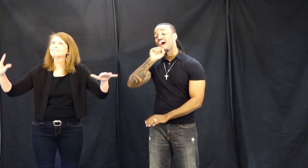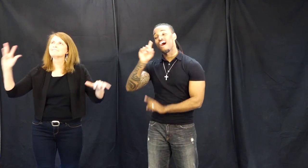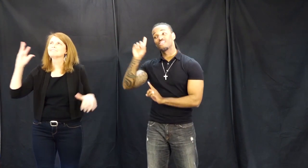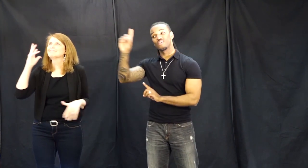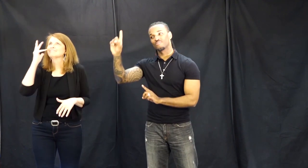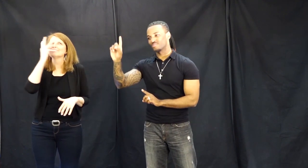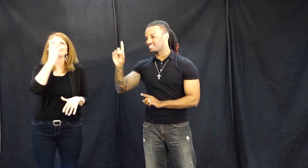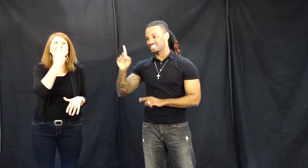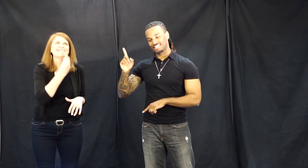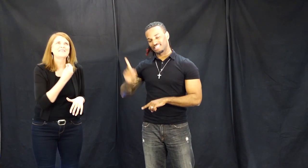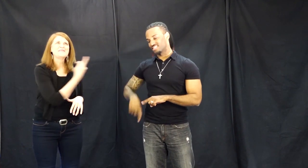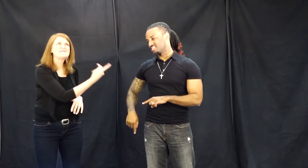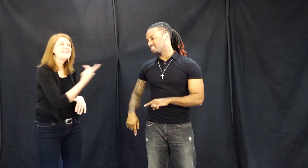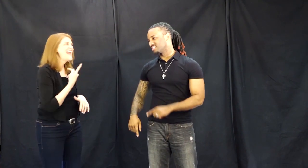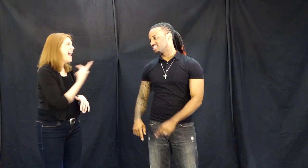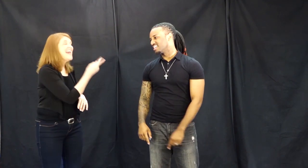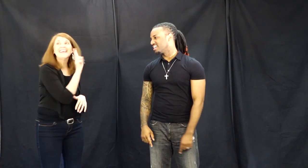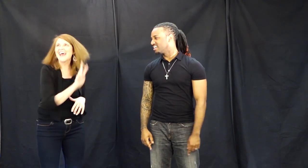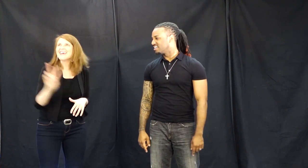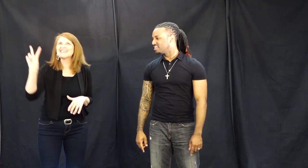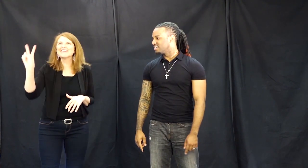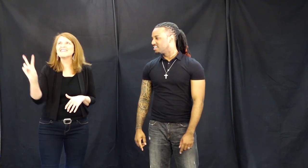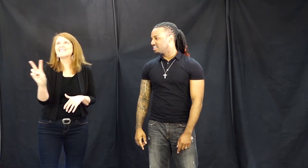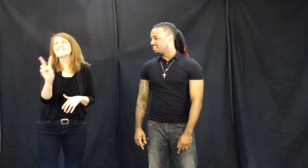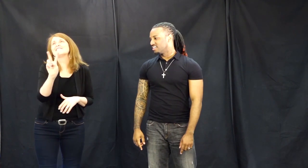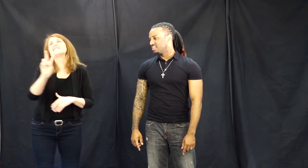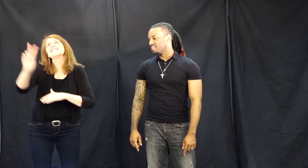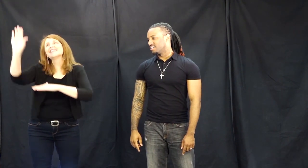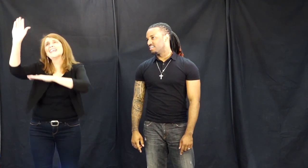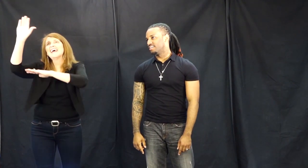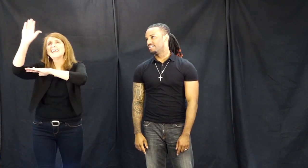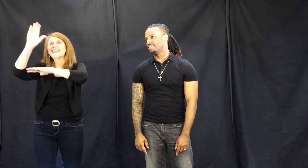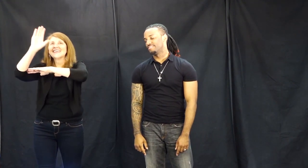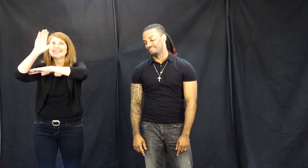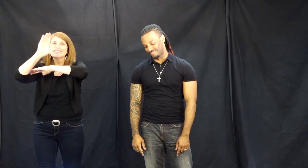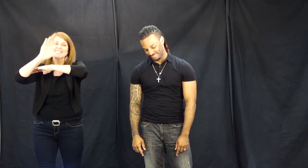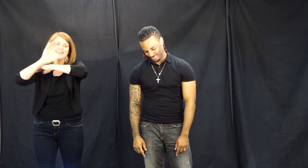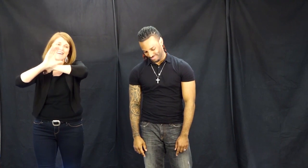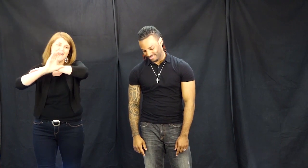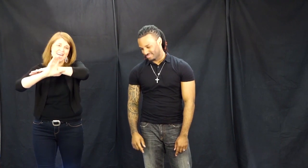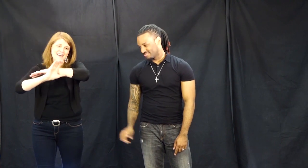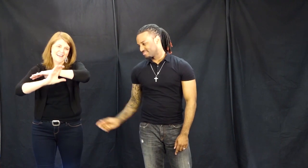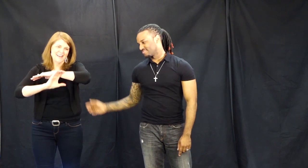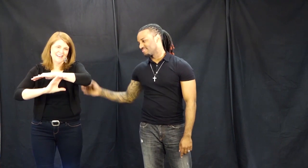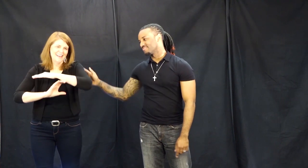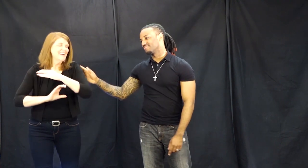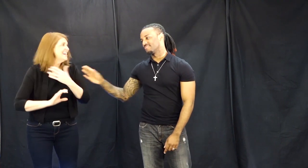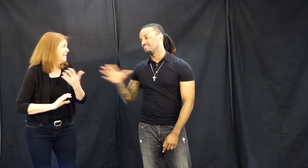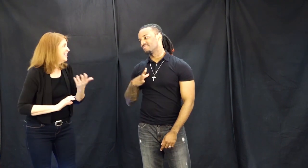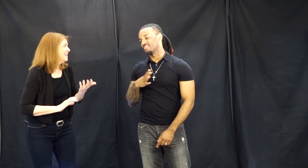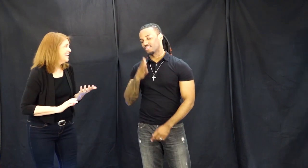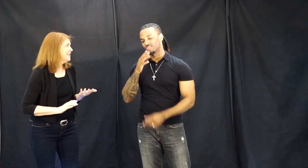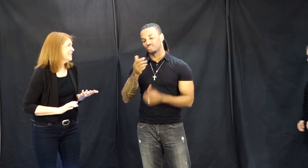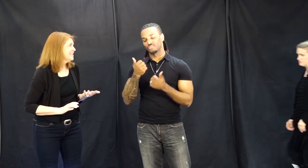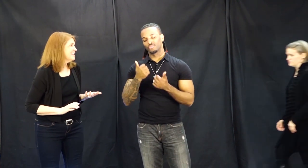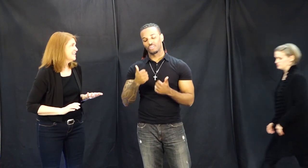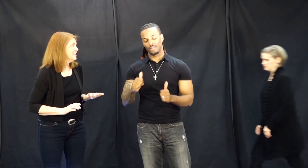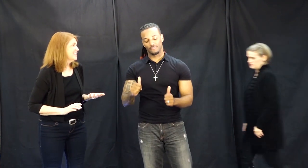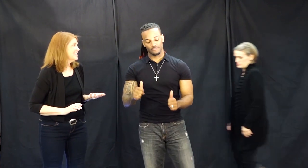park. I'd love to go. You and I can go when the night gets dark. I will try to get away.